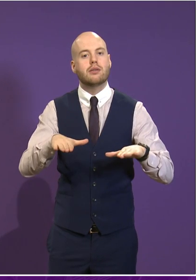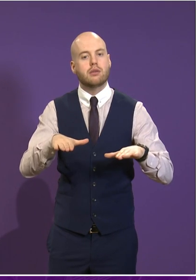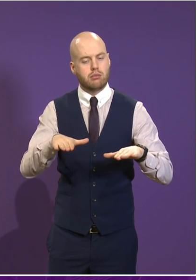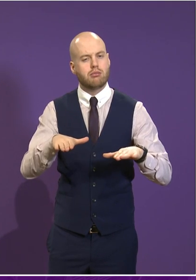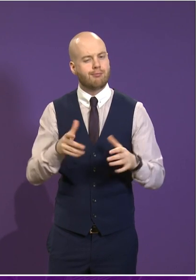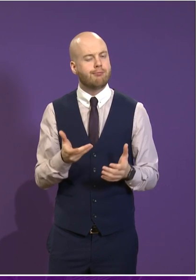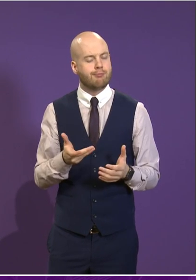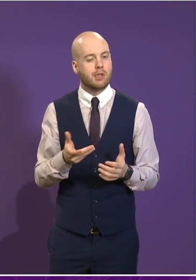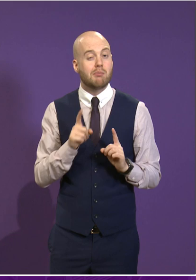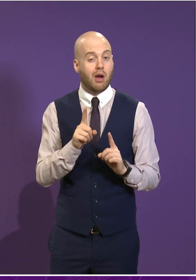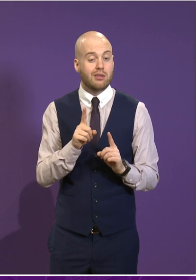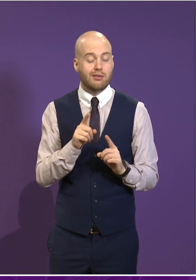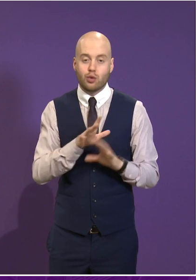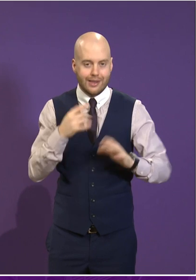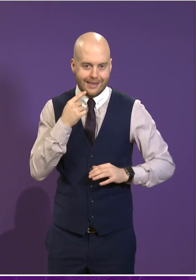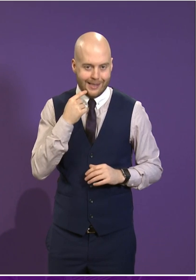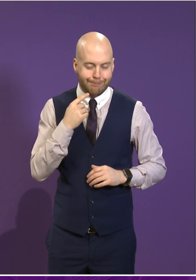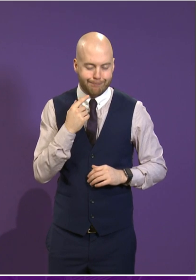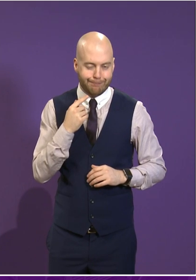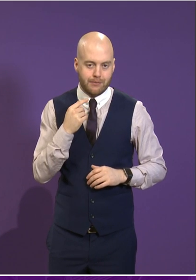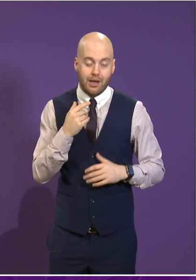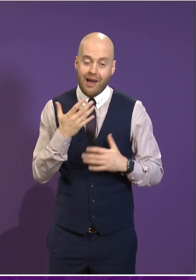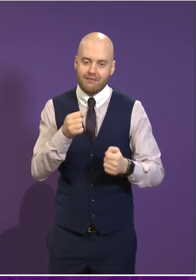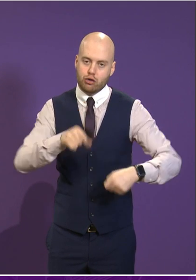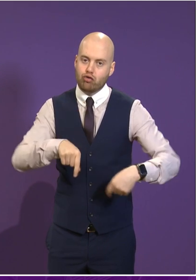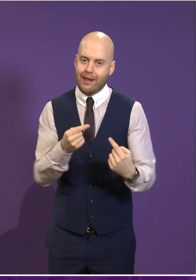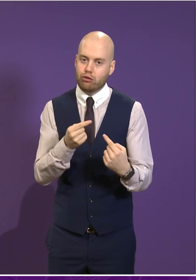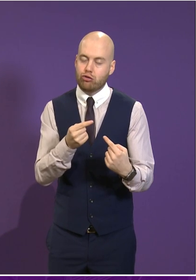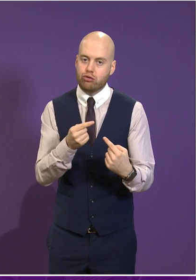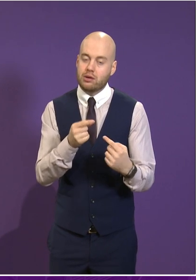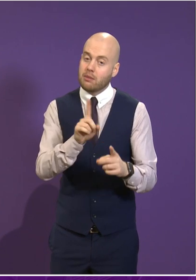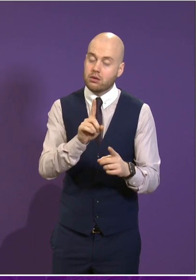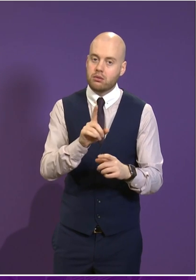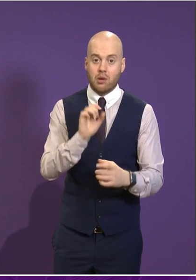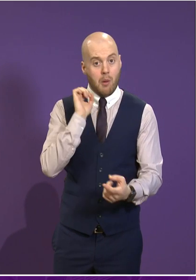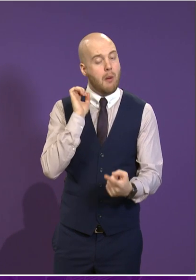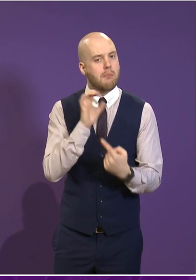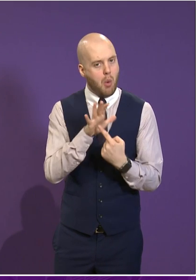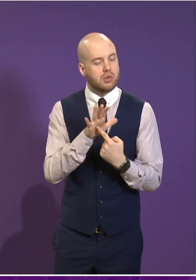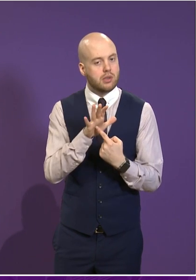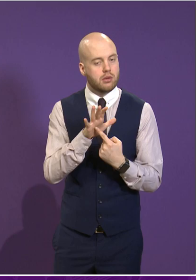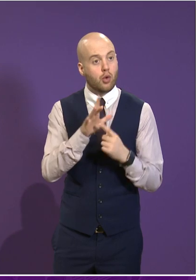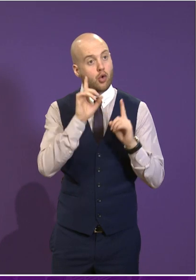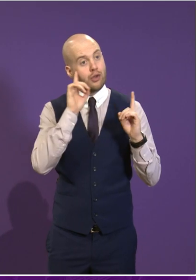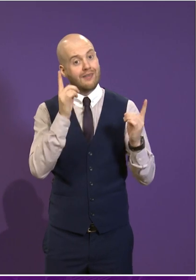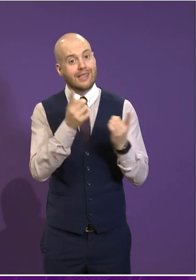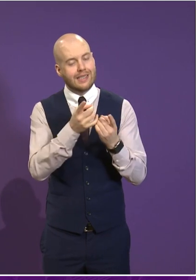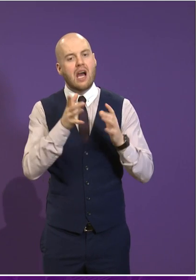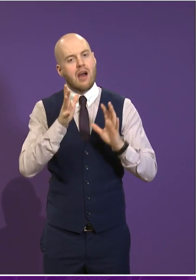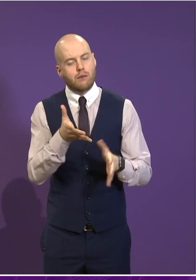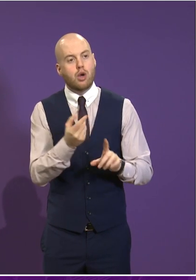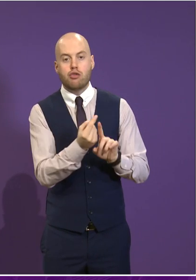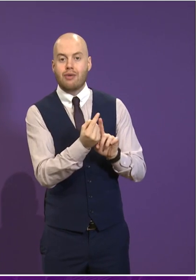the bit that I think is more challenging and I think is important is universities will react